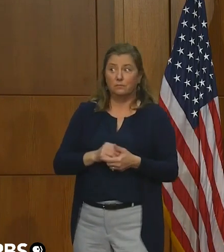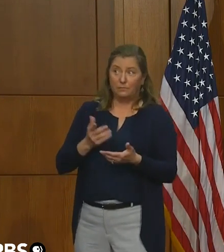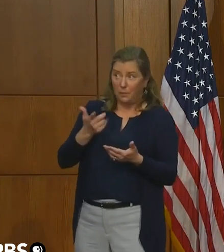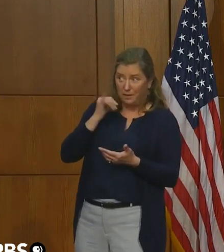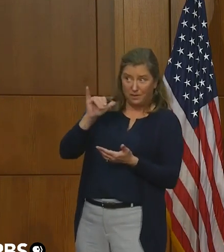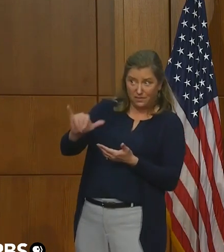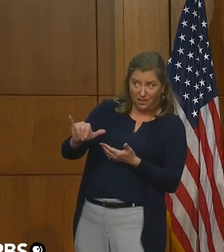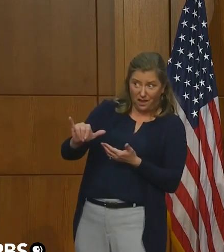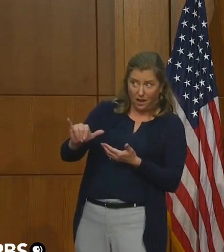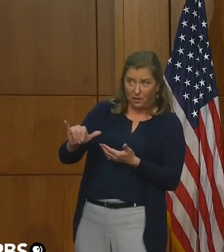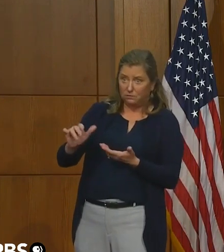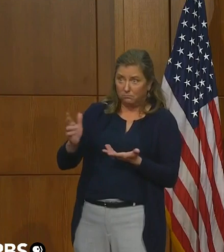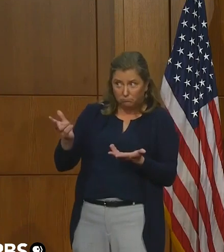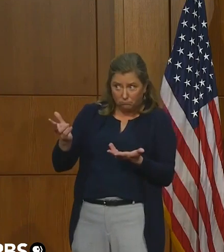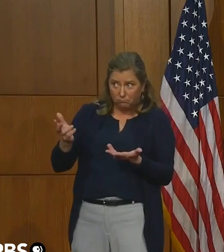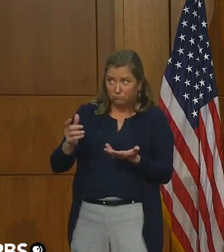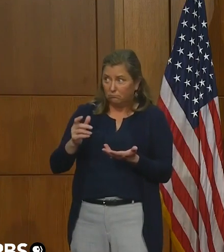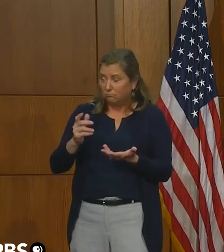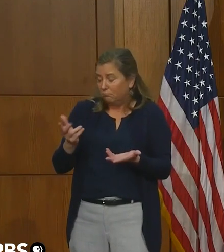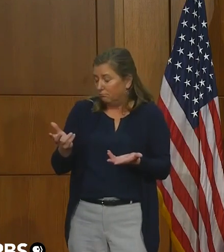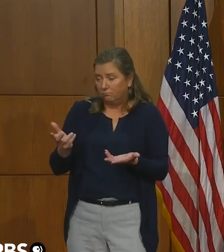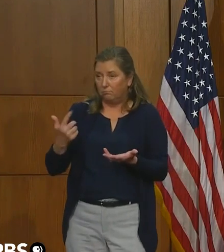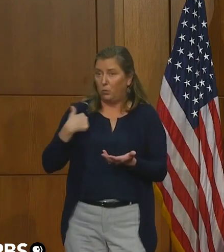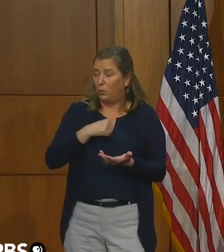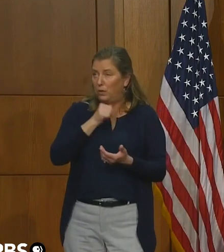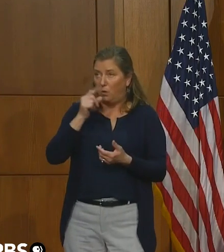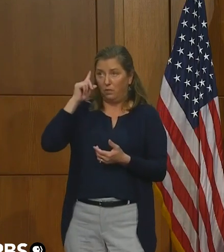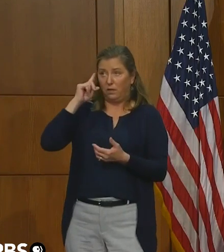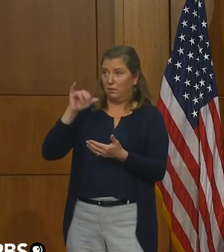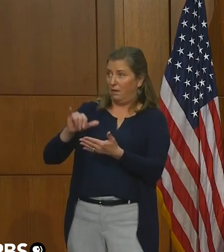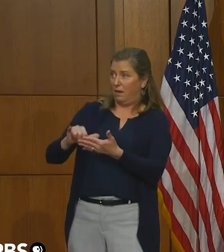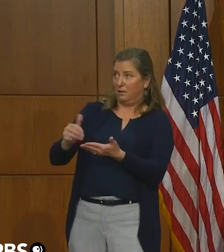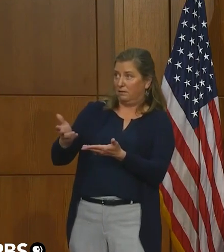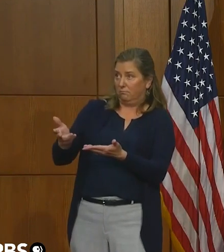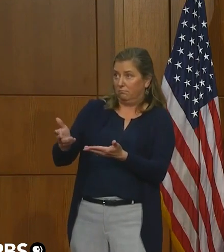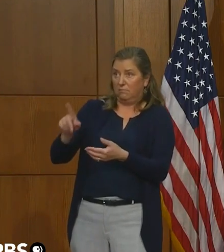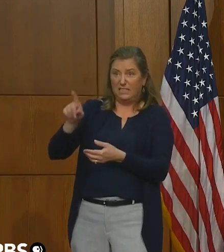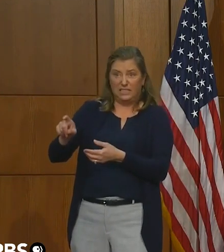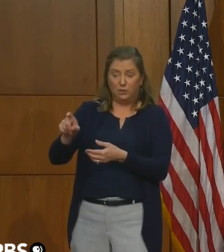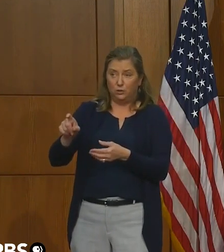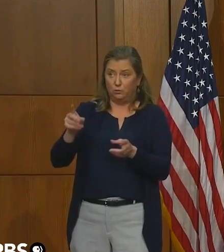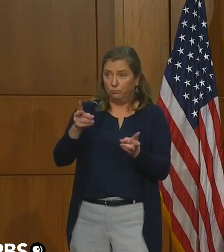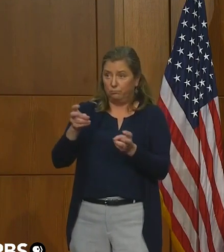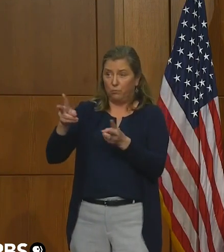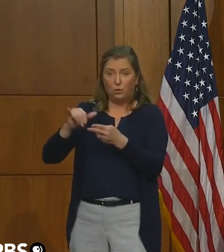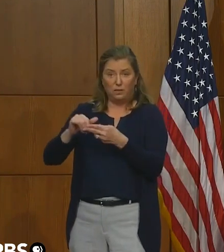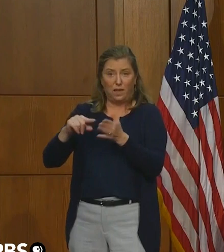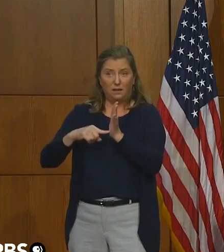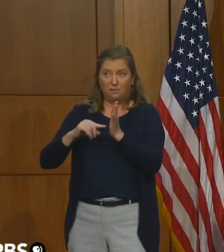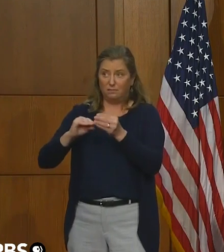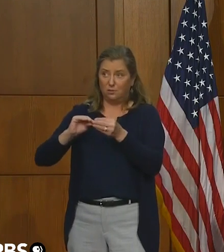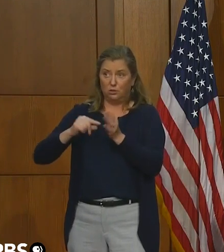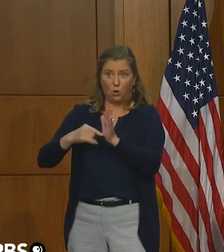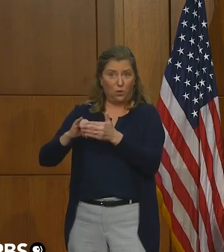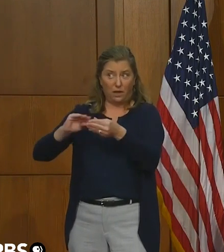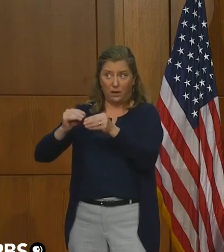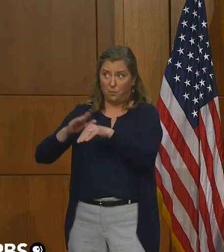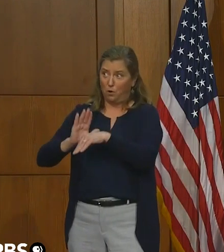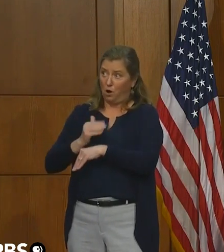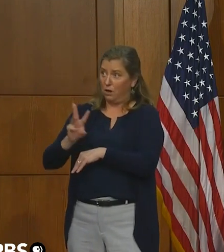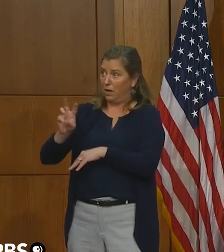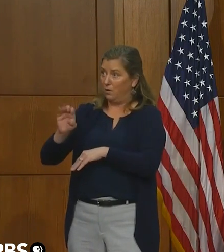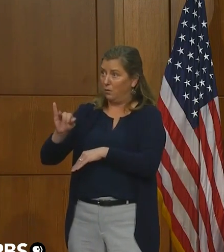reason, we have not thought it needed to put that number on the website, though it is readily